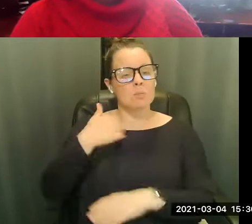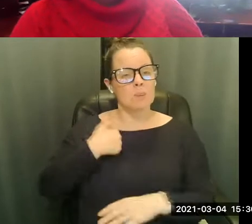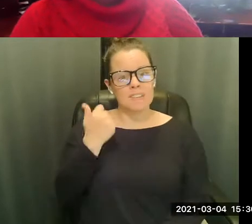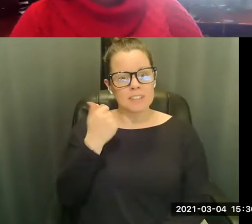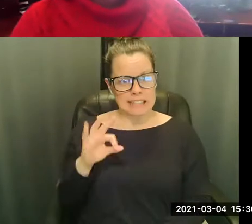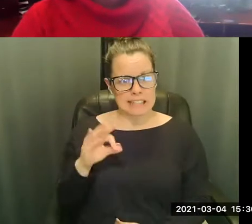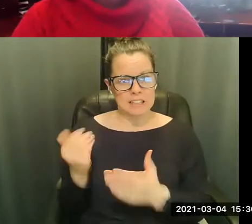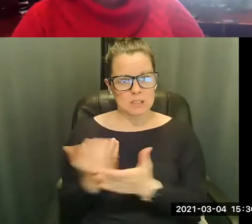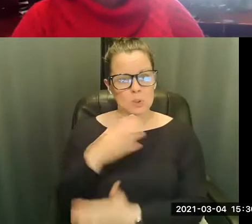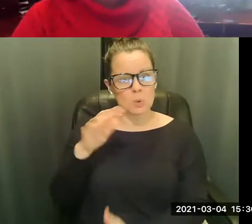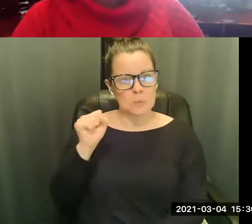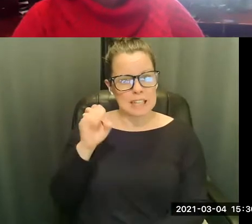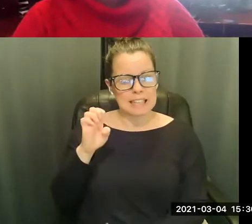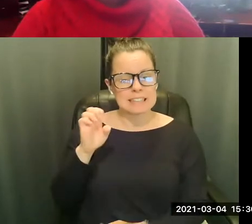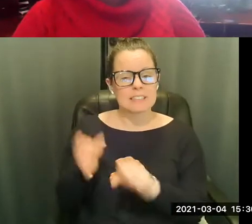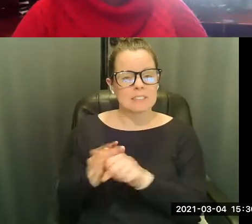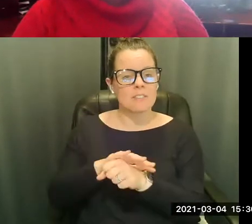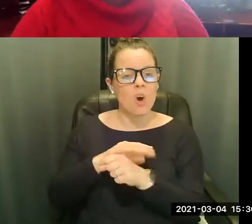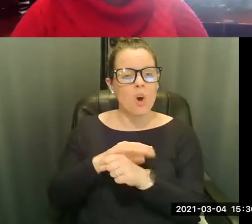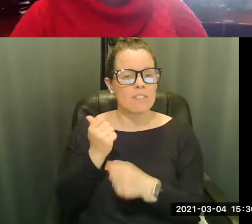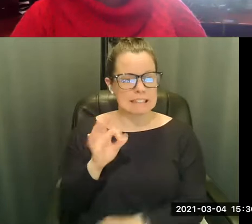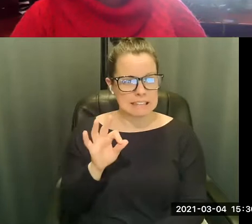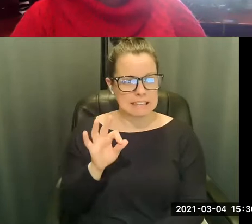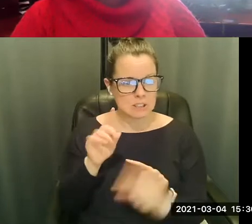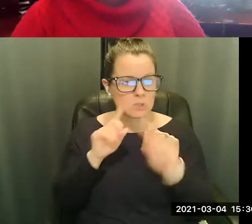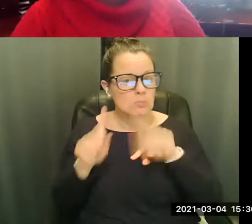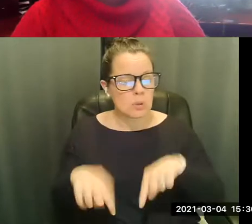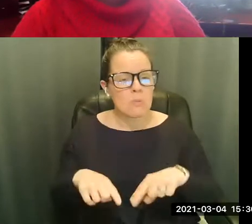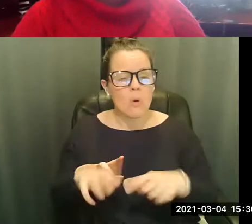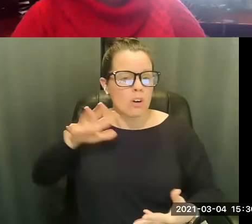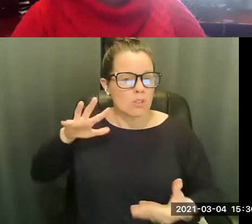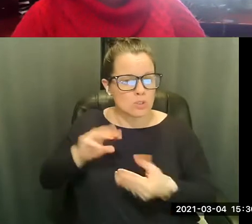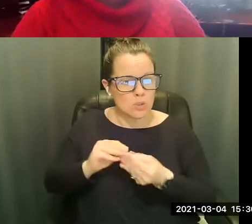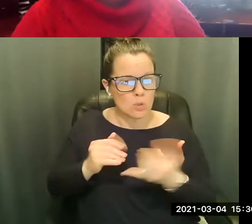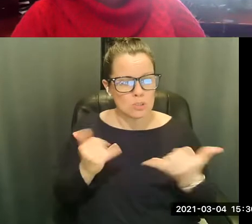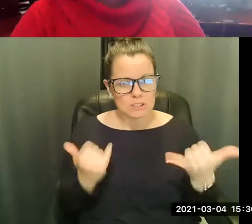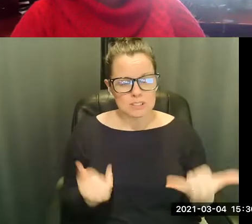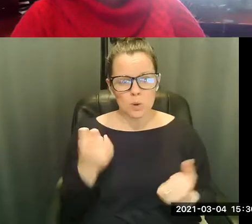cases of COVID-19 to report, and that brings our total now to